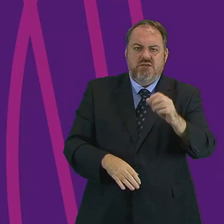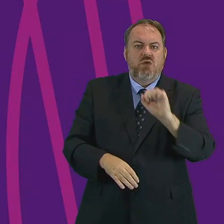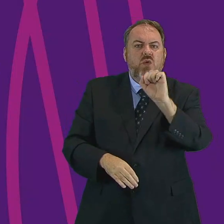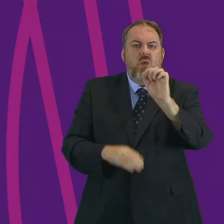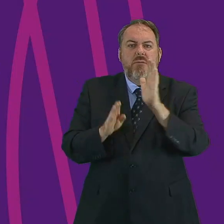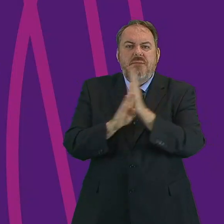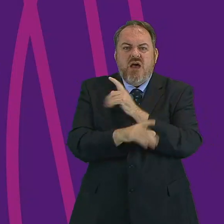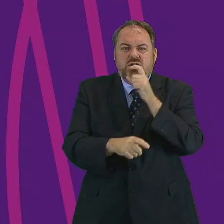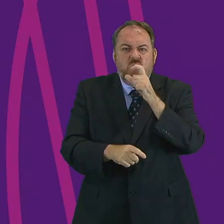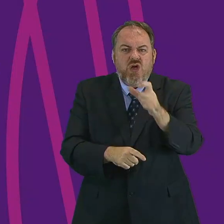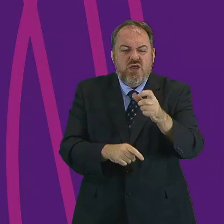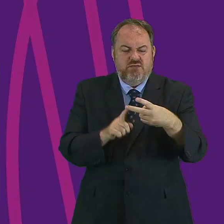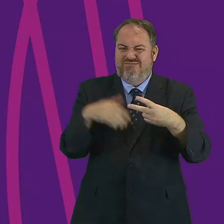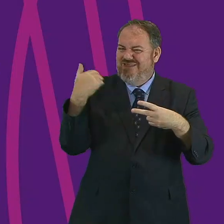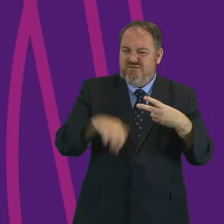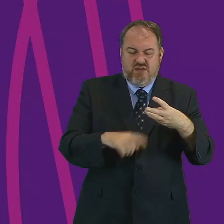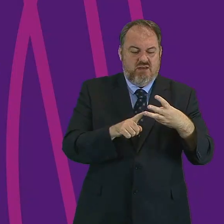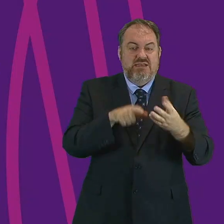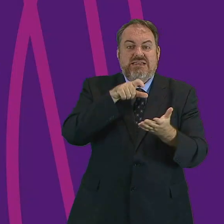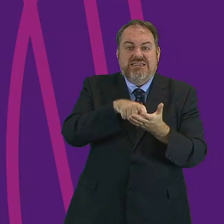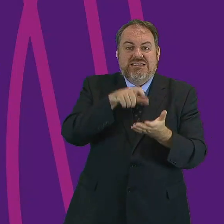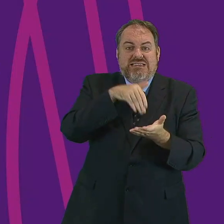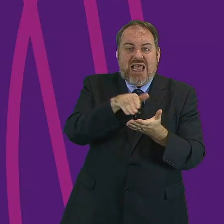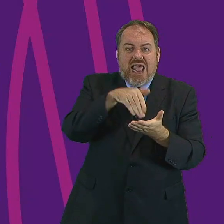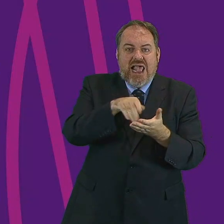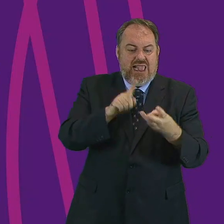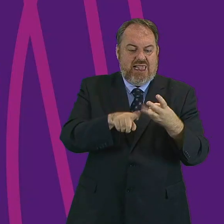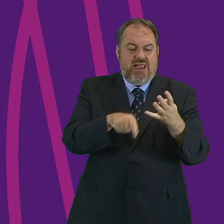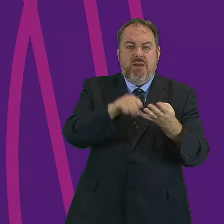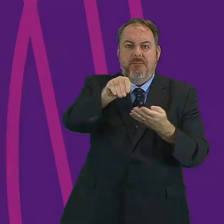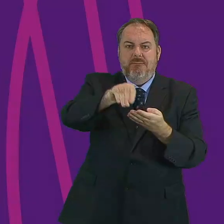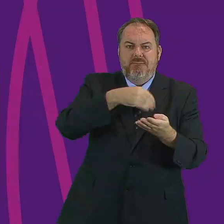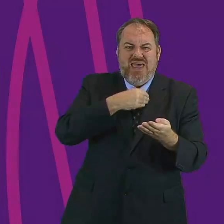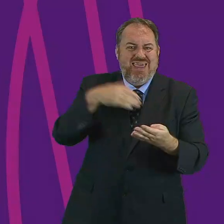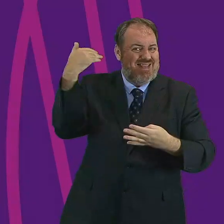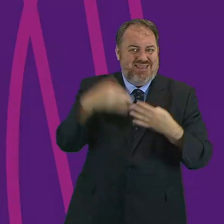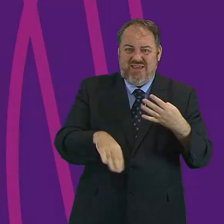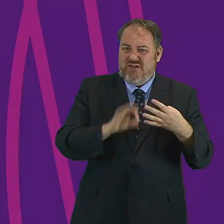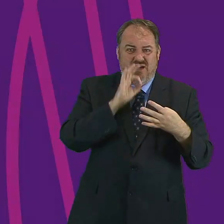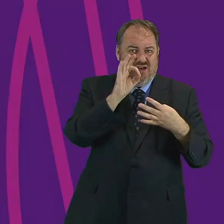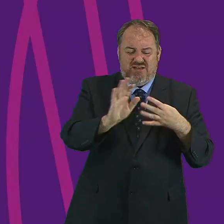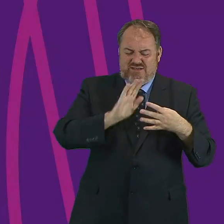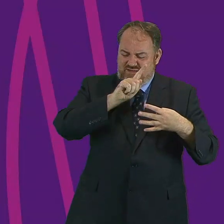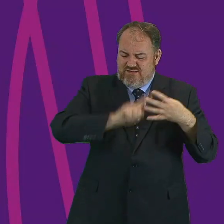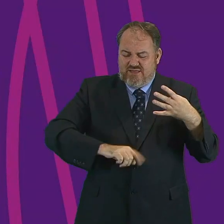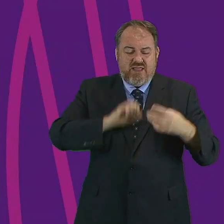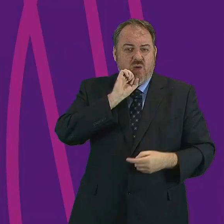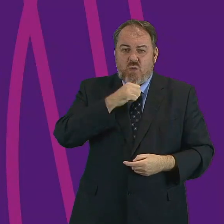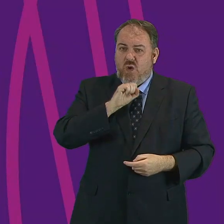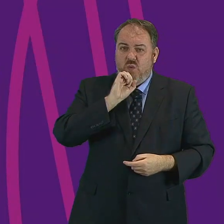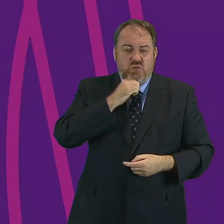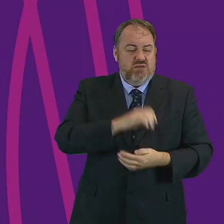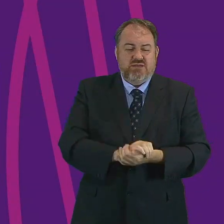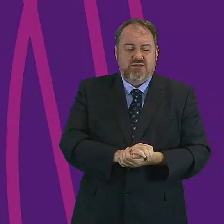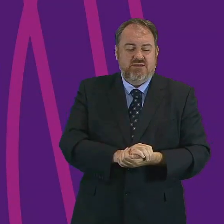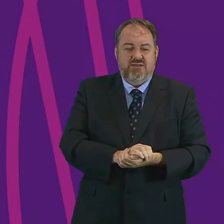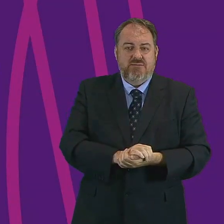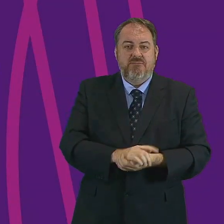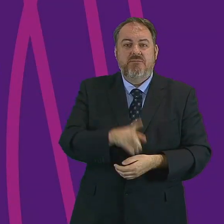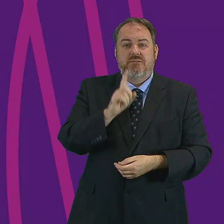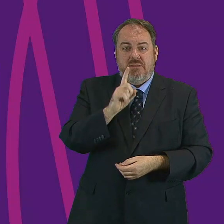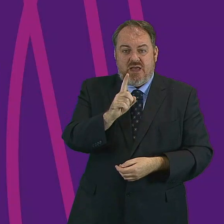that's probably the mildest word I can think of to describe them. Unfortunately, we've been reminded in recent days that there are a